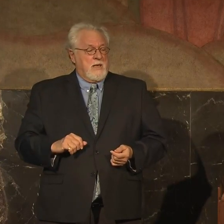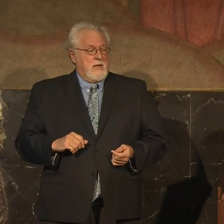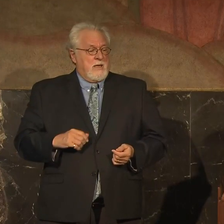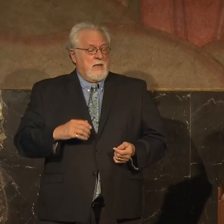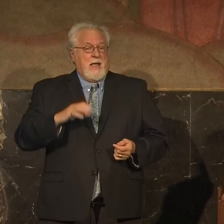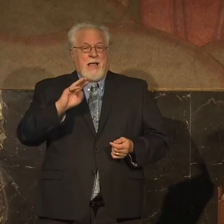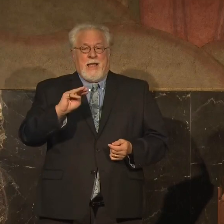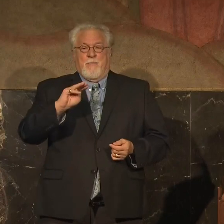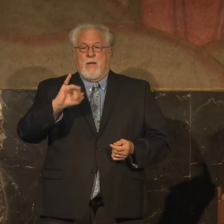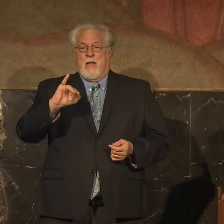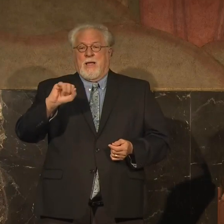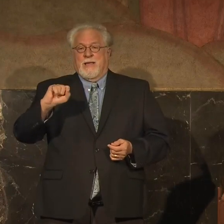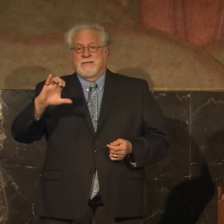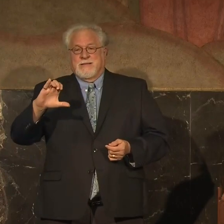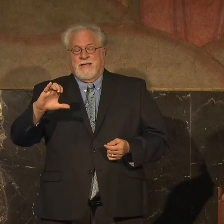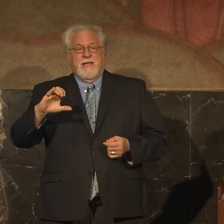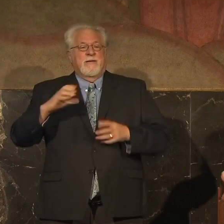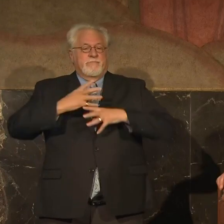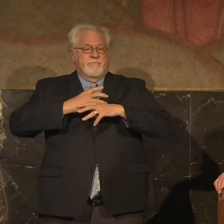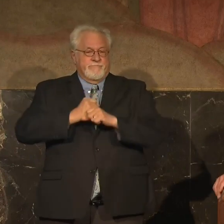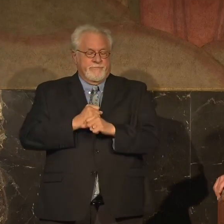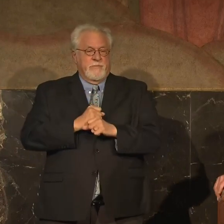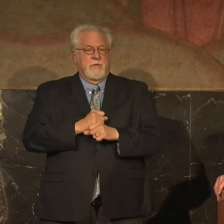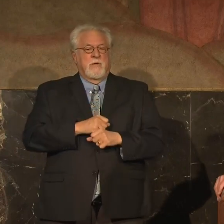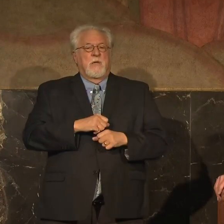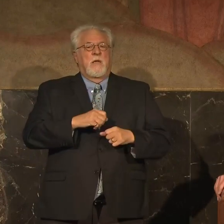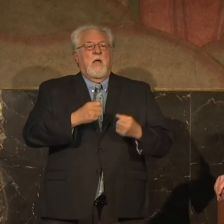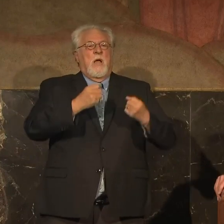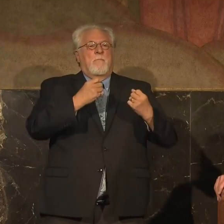MISC, which is the acronym for